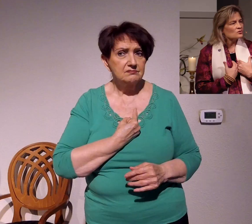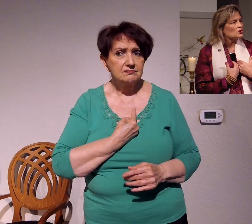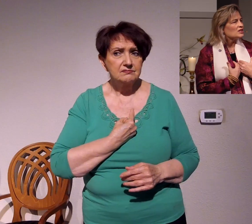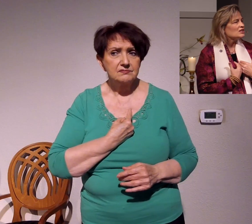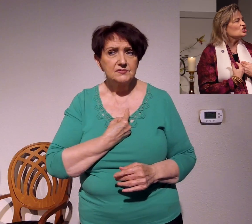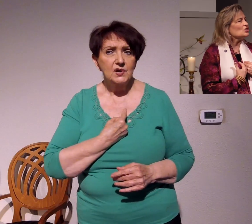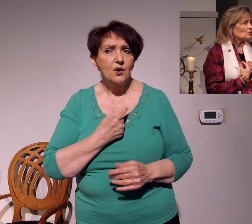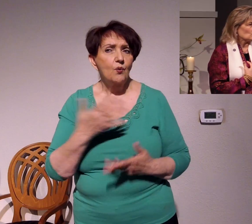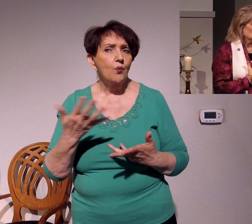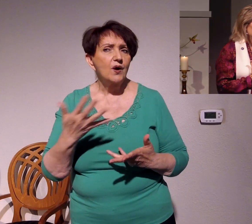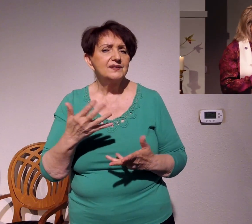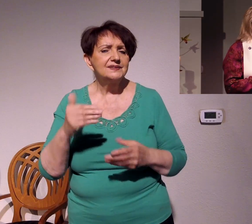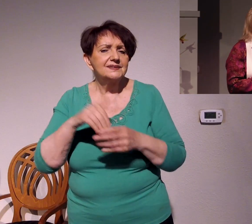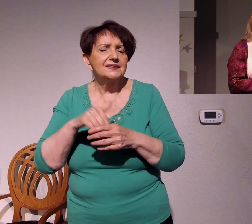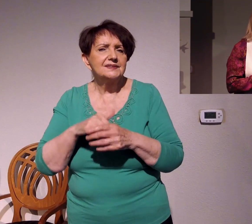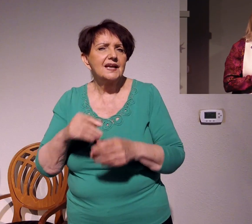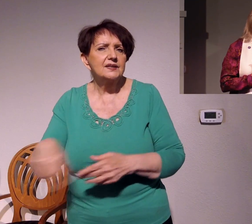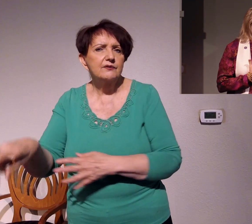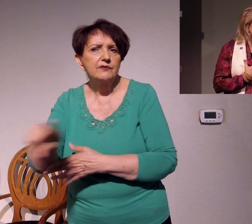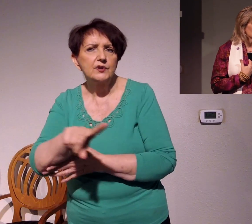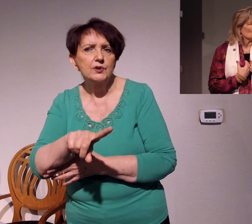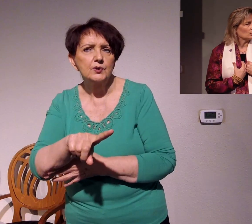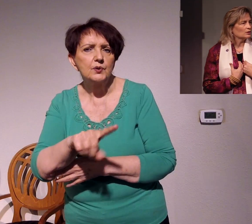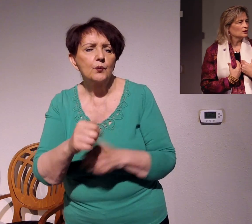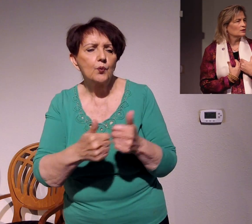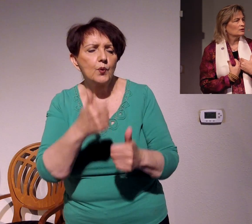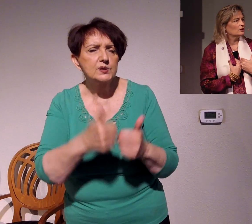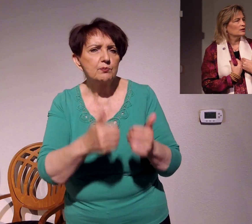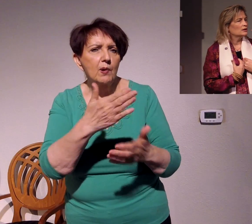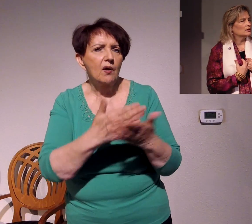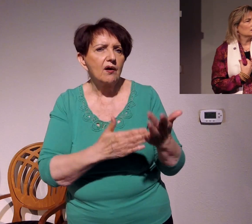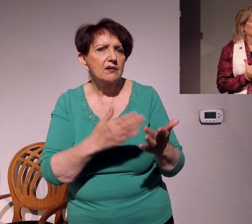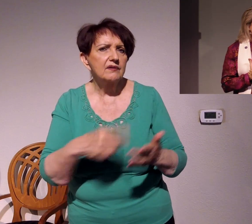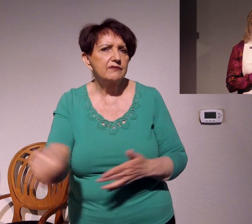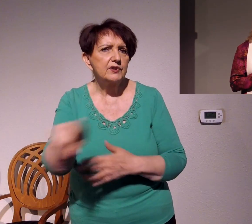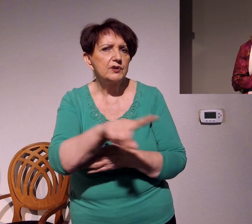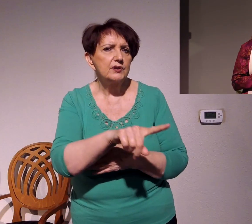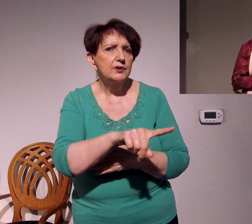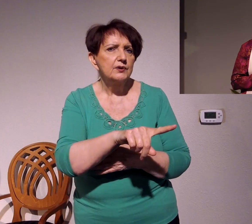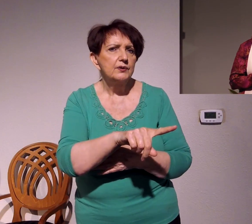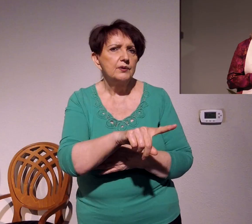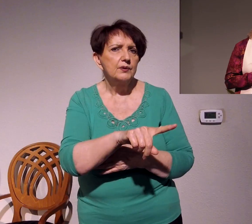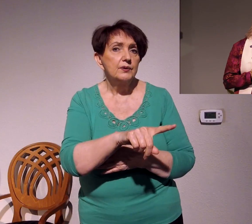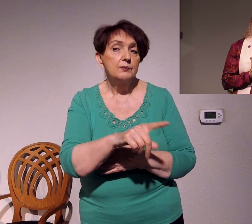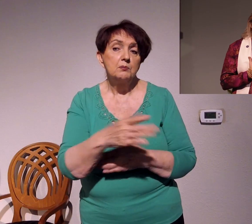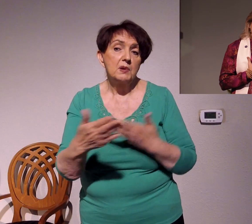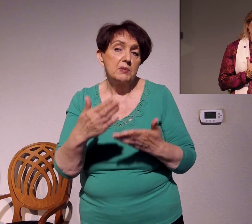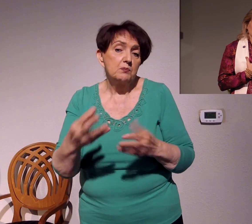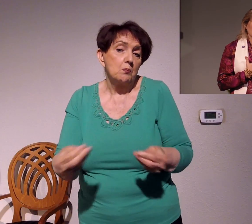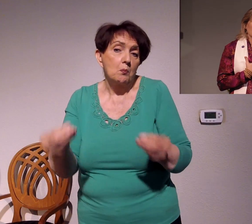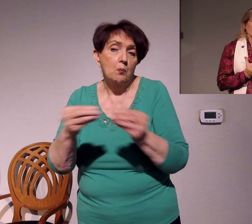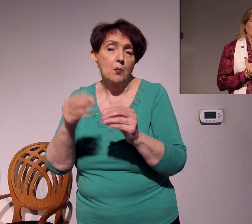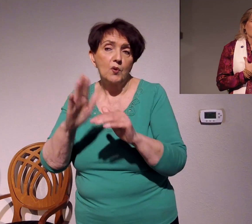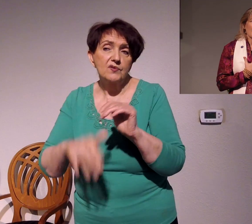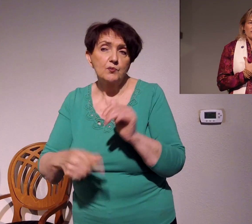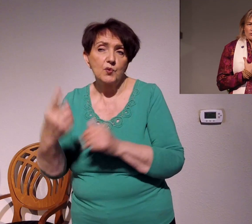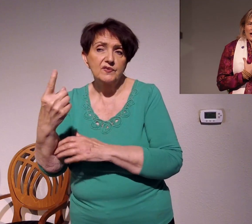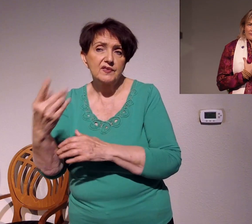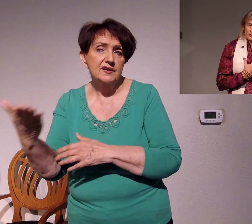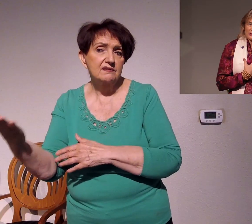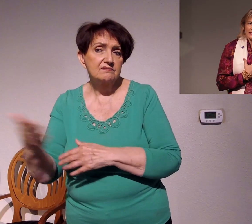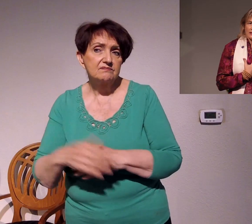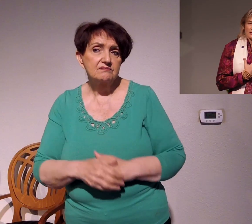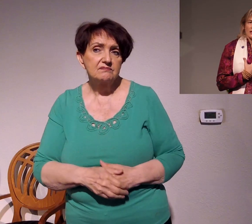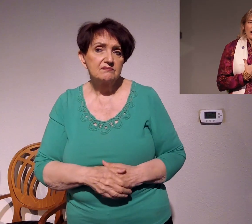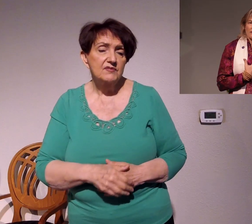What is within you? What aspect of you? It could be more than one thing. Have you